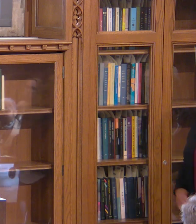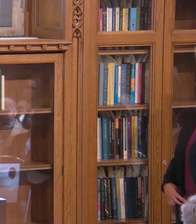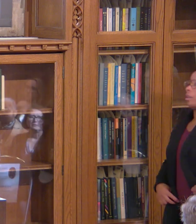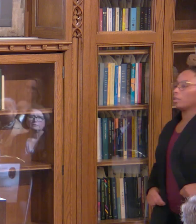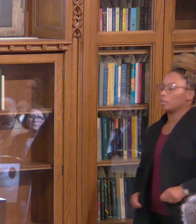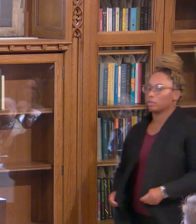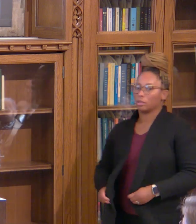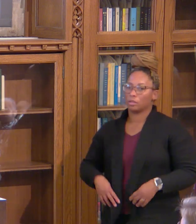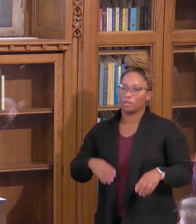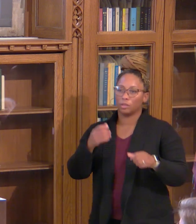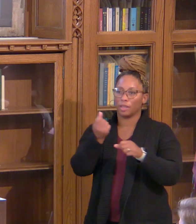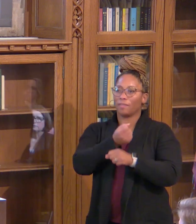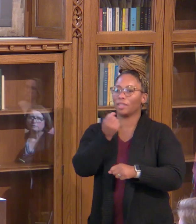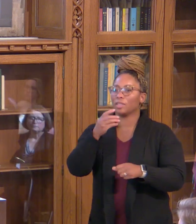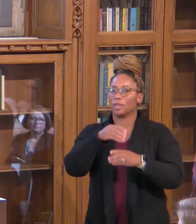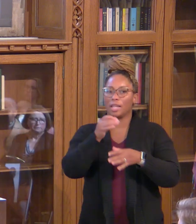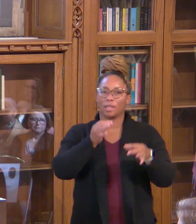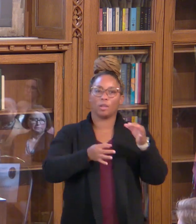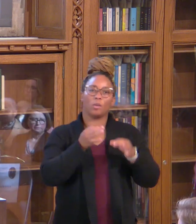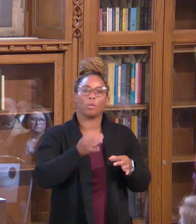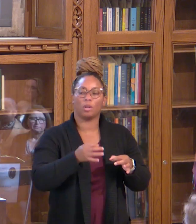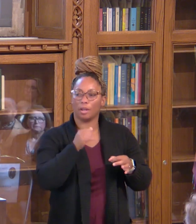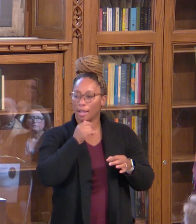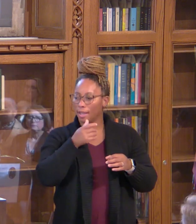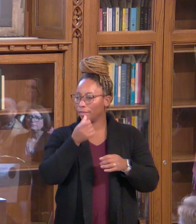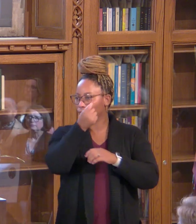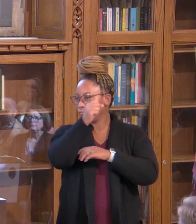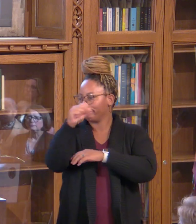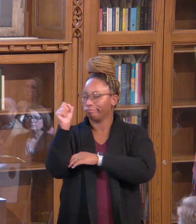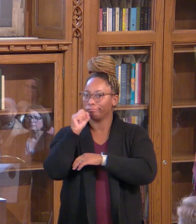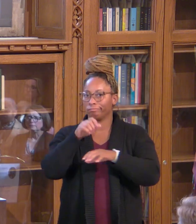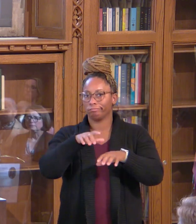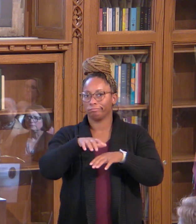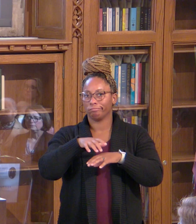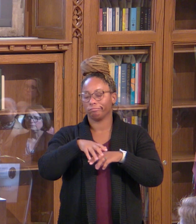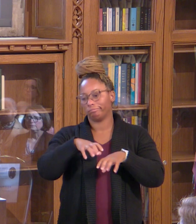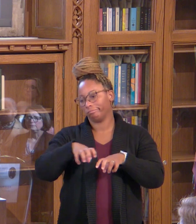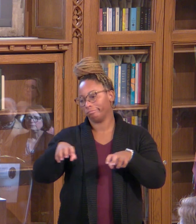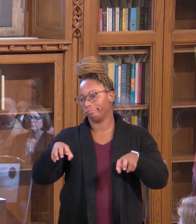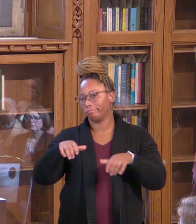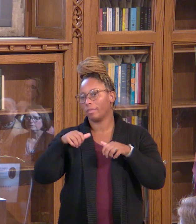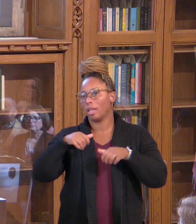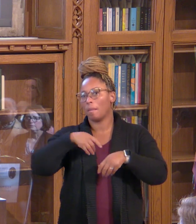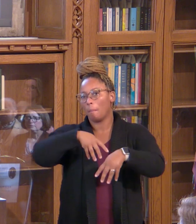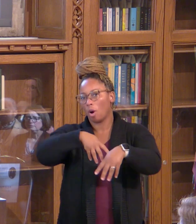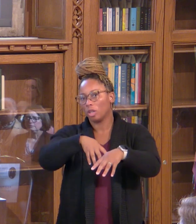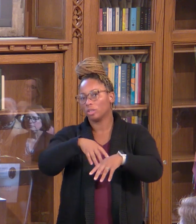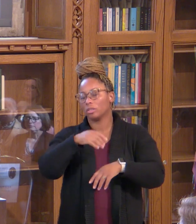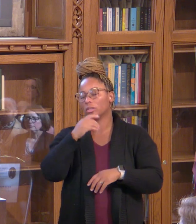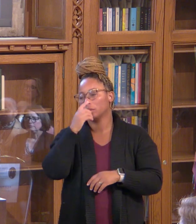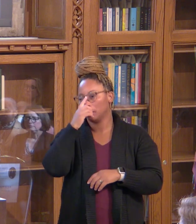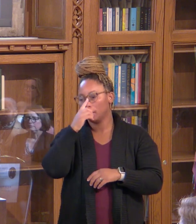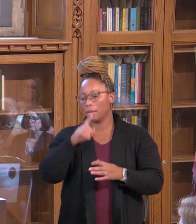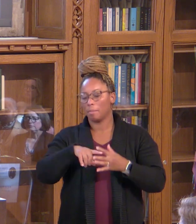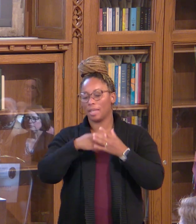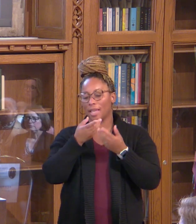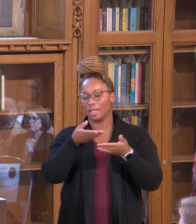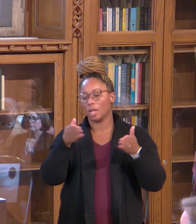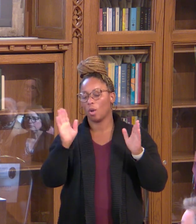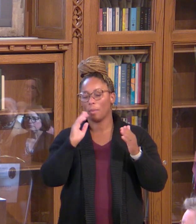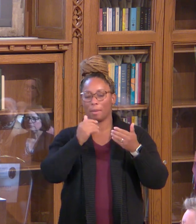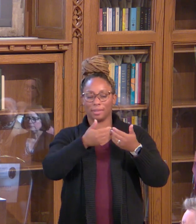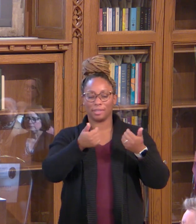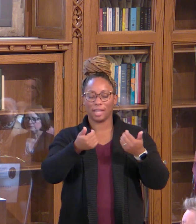pressure of non-violent direct action via boycotts and Sittin and marches began to open up